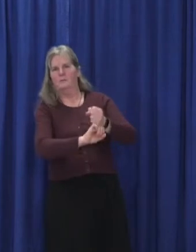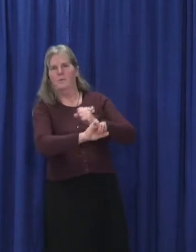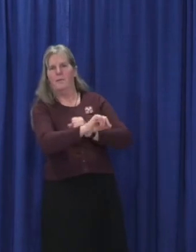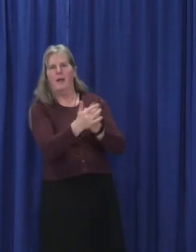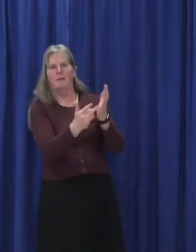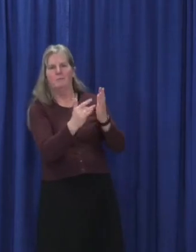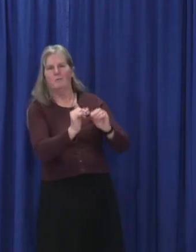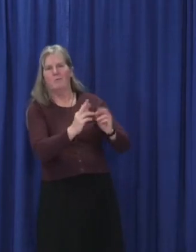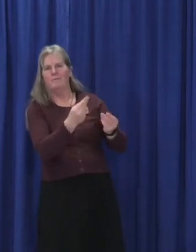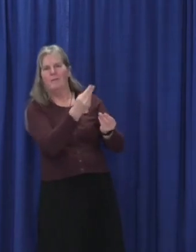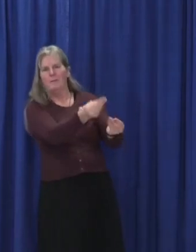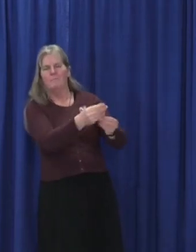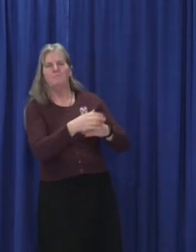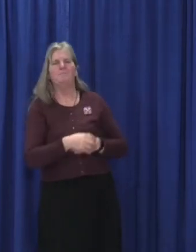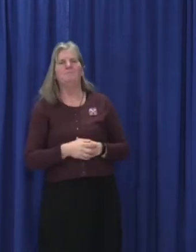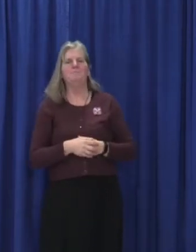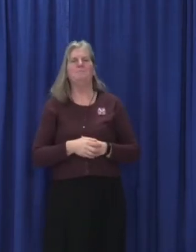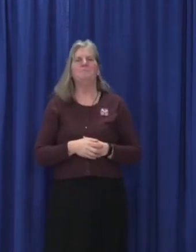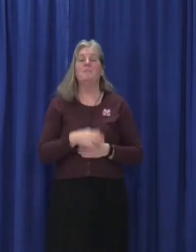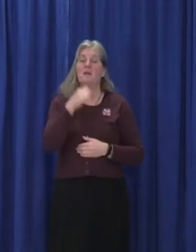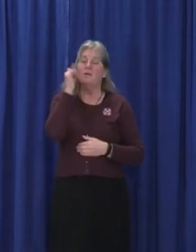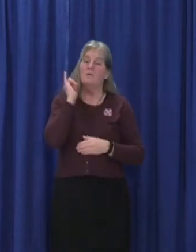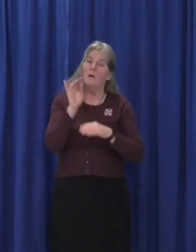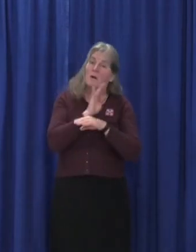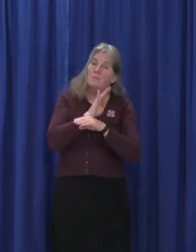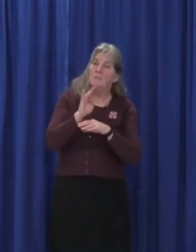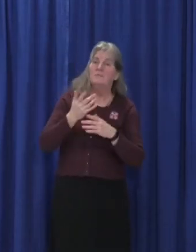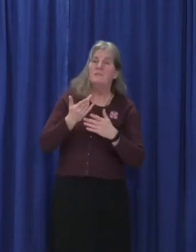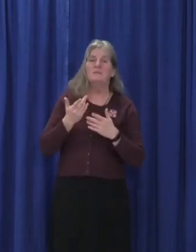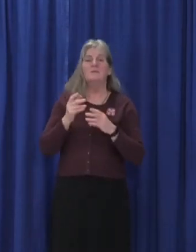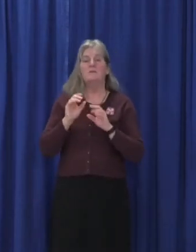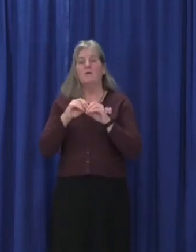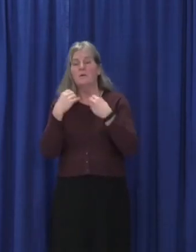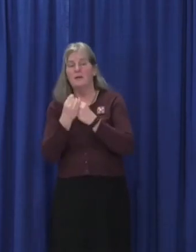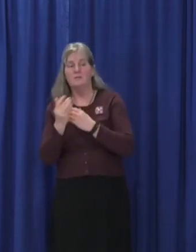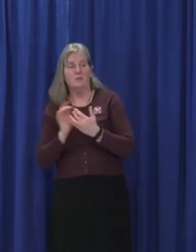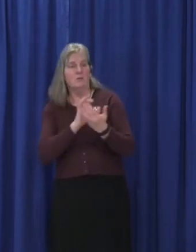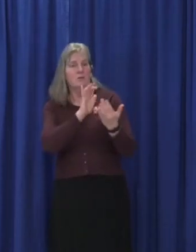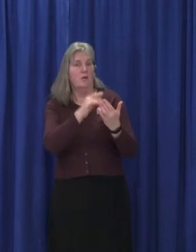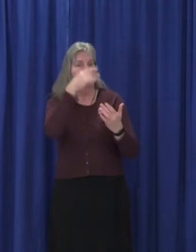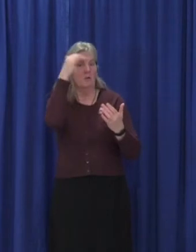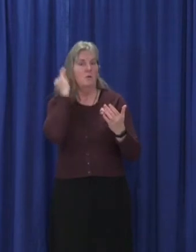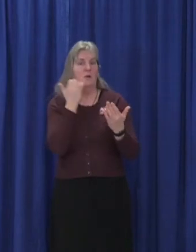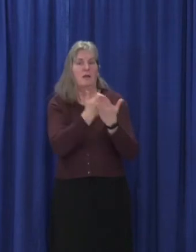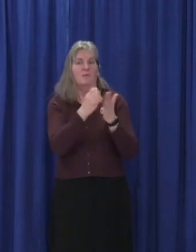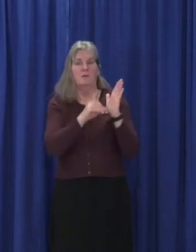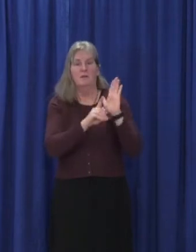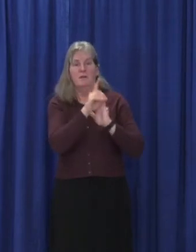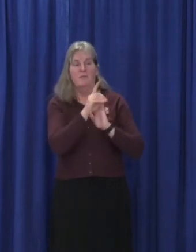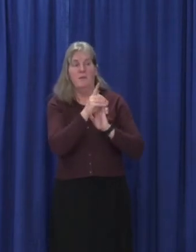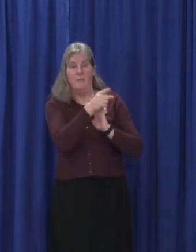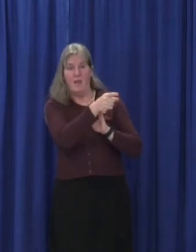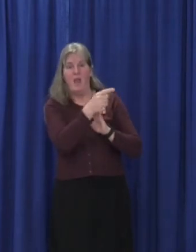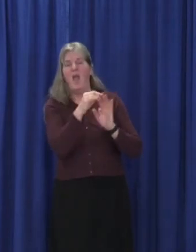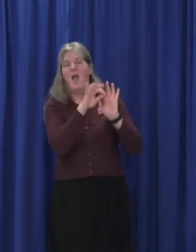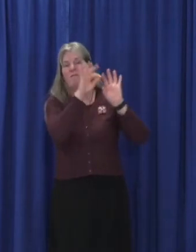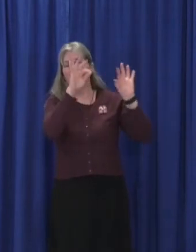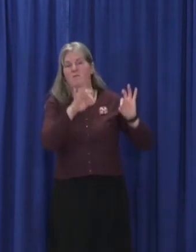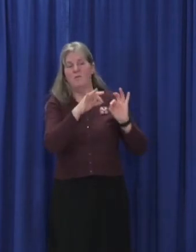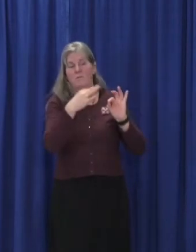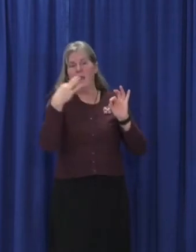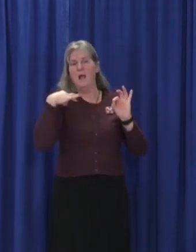Yukon businesses and organizations can contact the Department of Economic Development to start an application for either